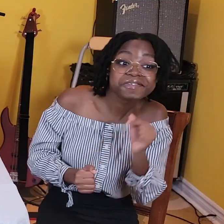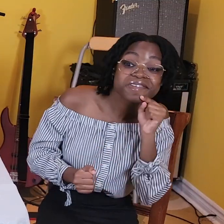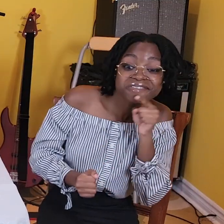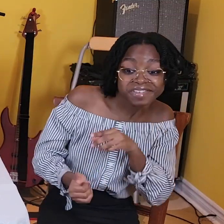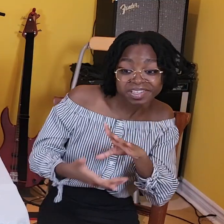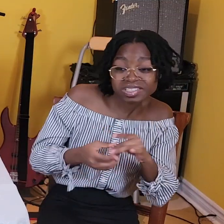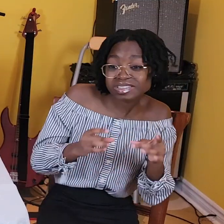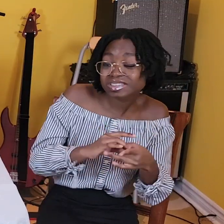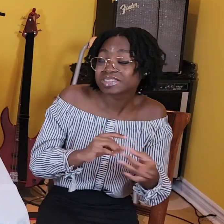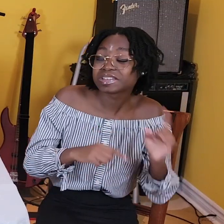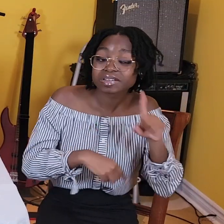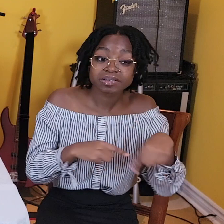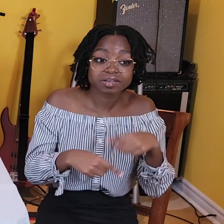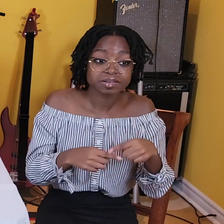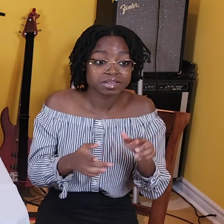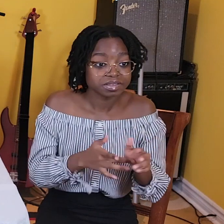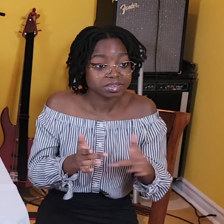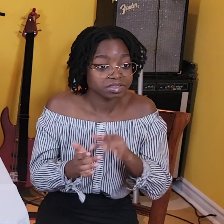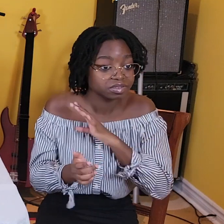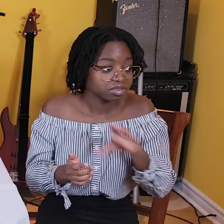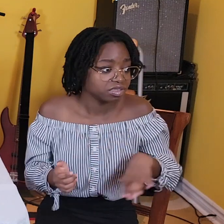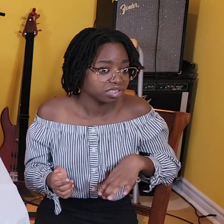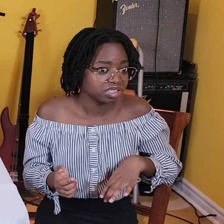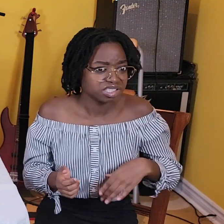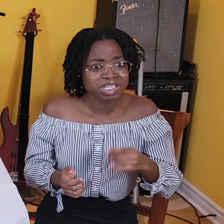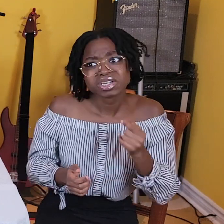it's a sham trial, a kangaroo trial.